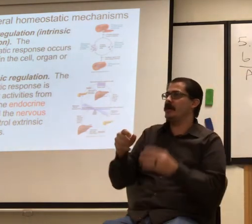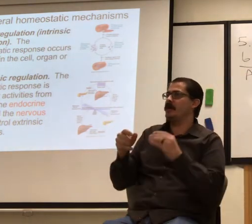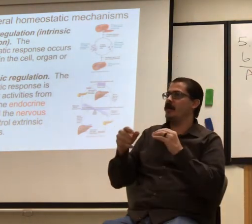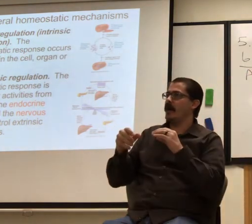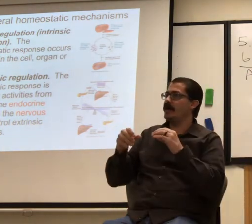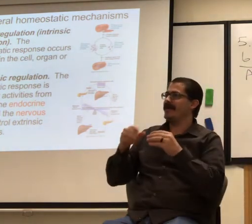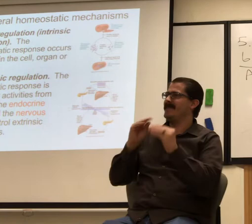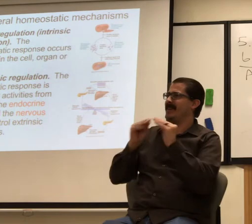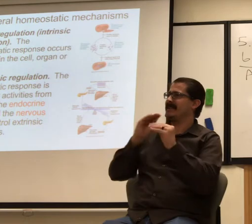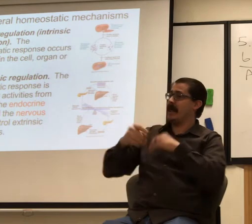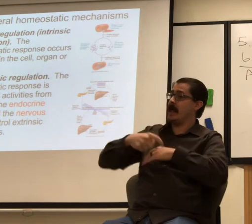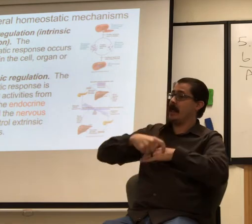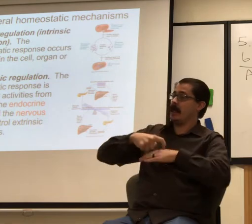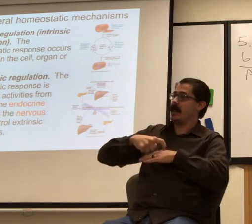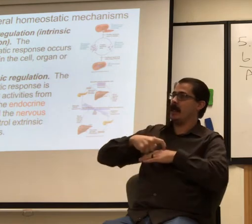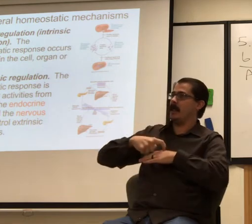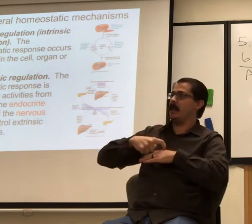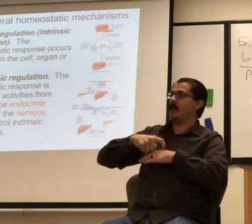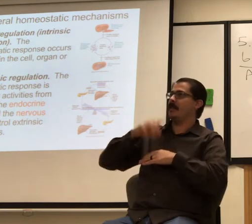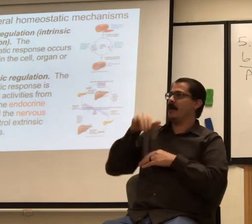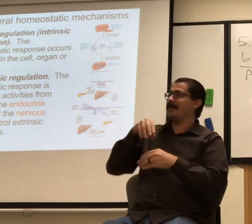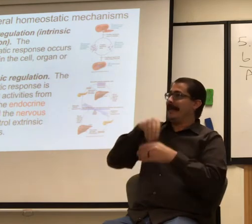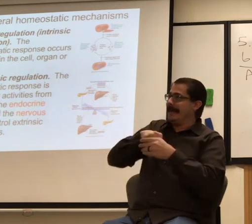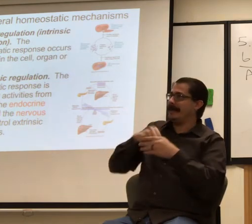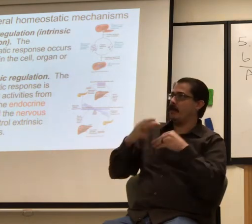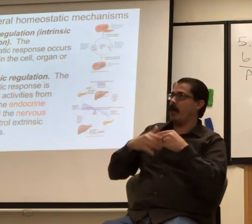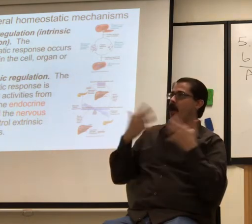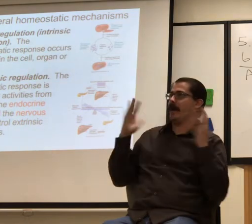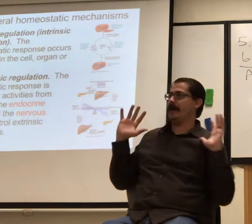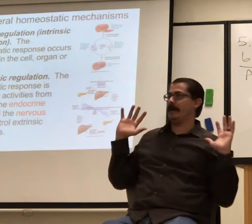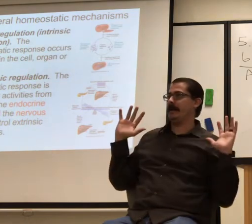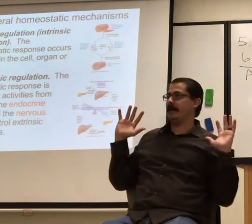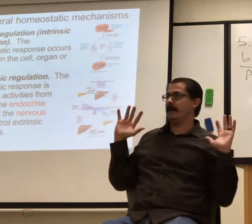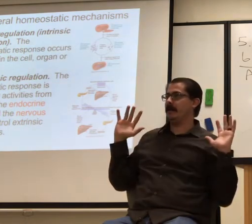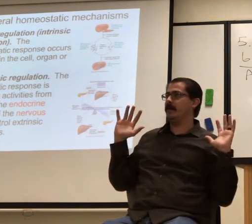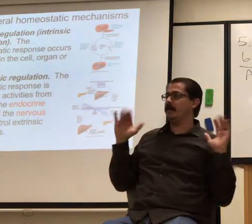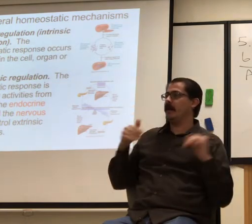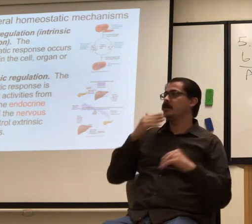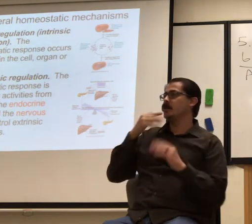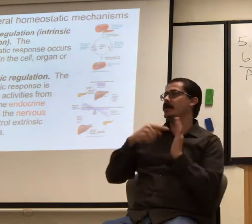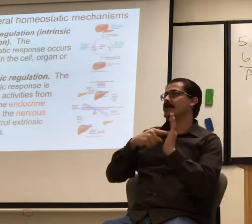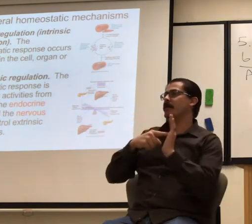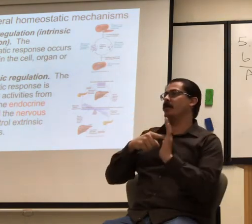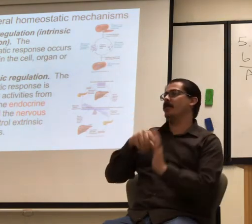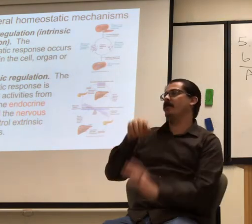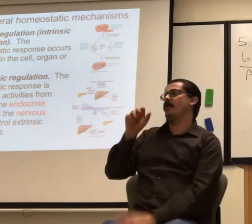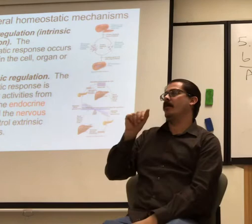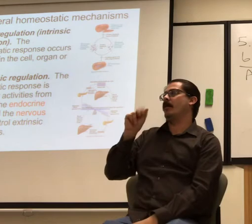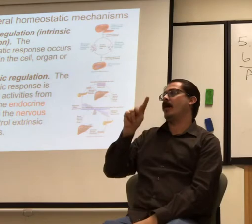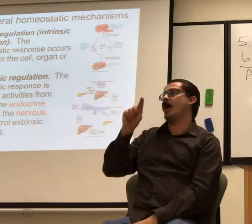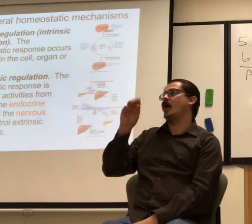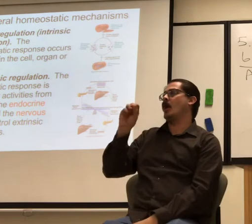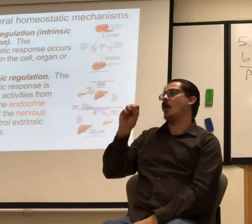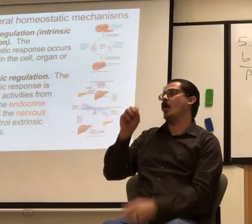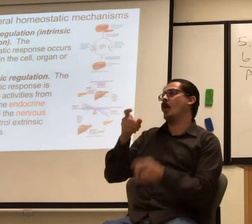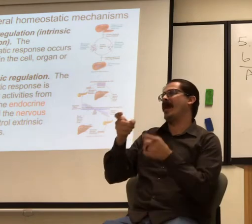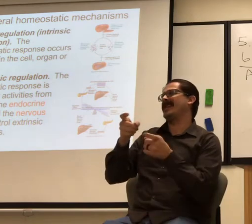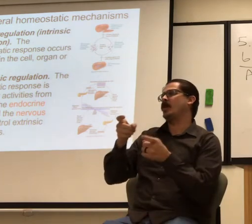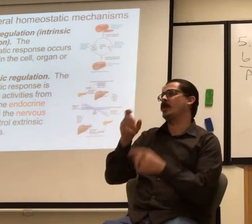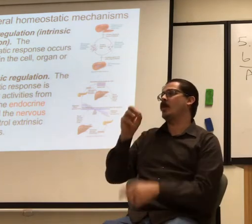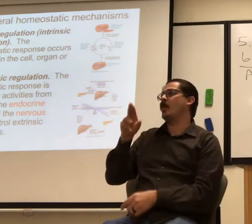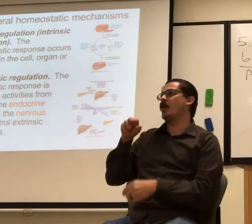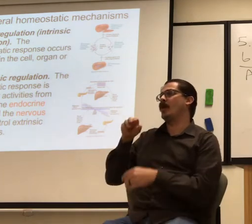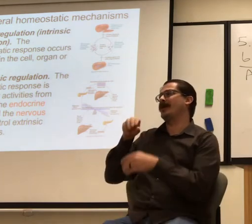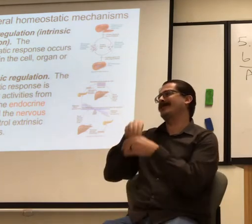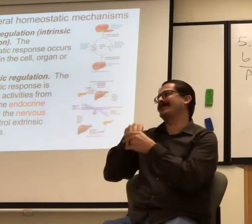that seal came from what was within the blood. Okay, so that's a good example of autoregulatory or